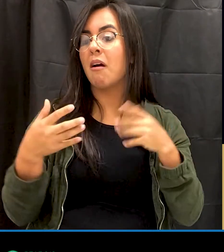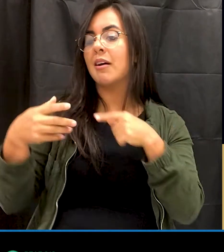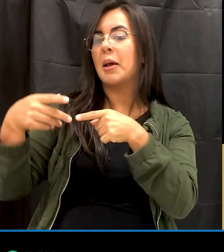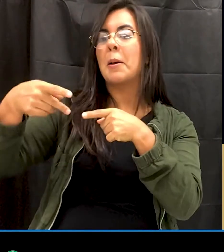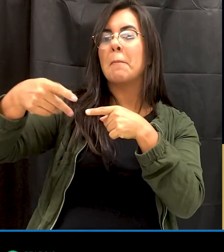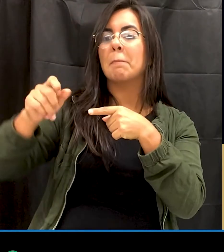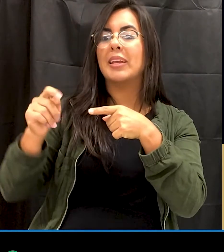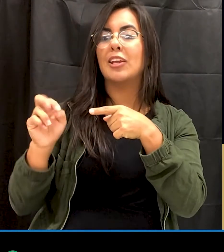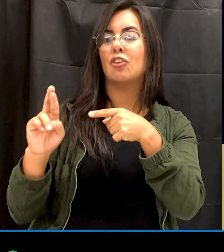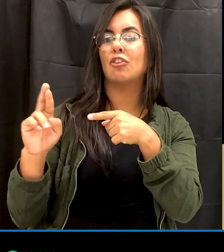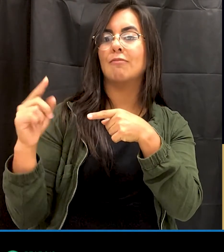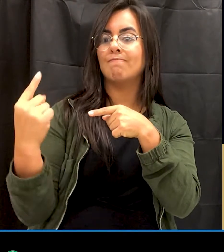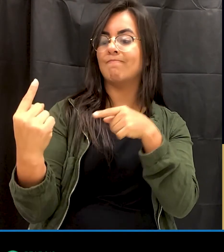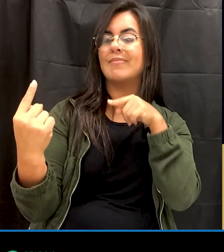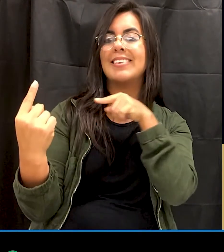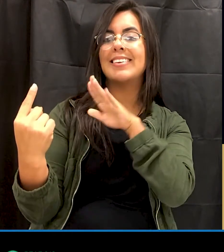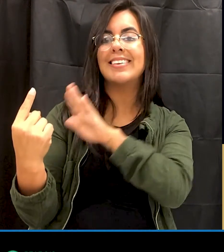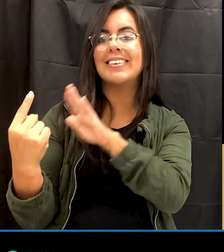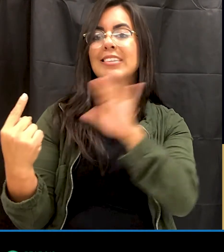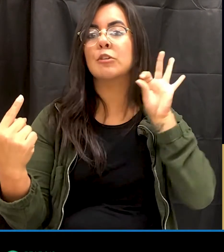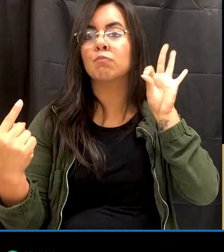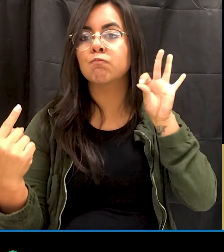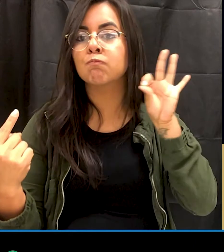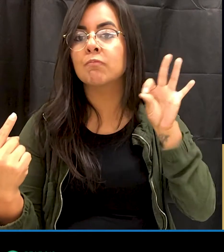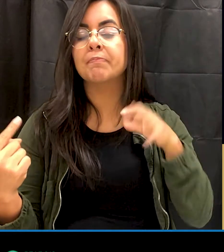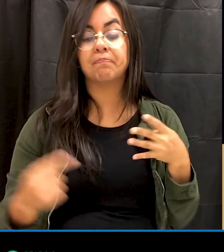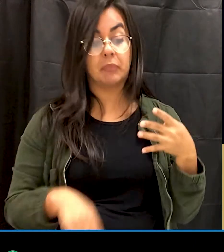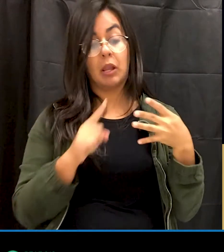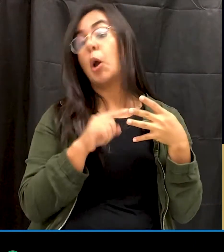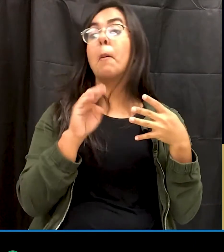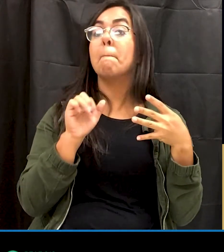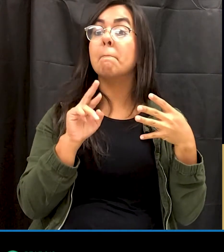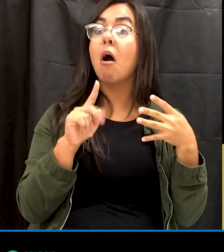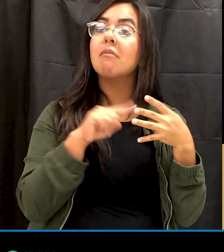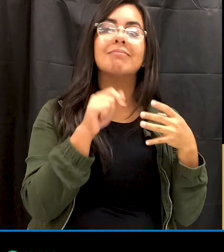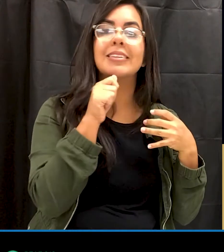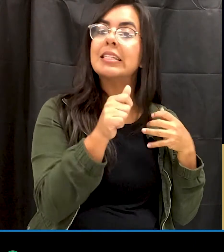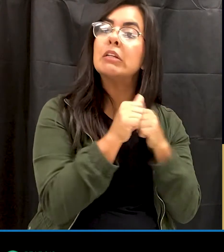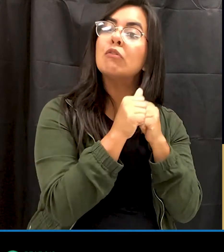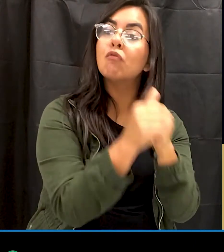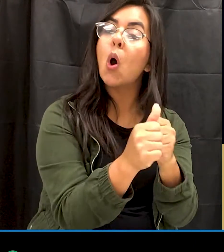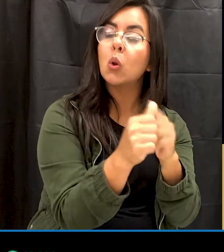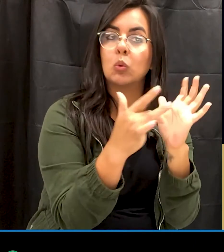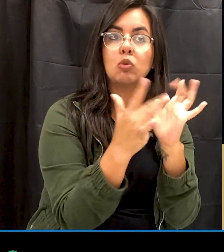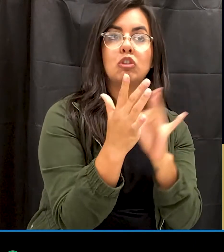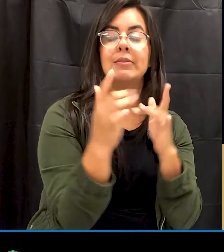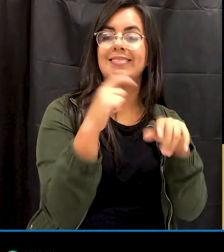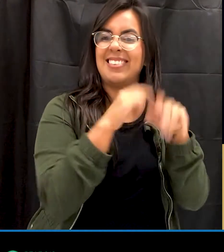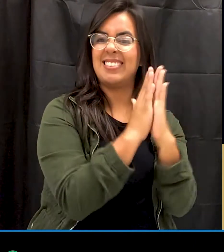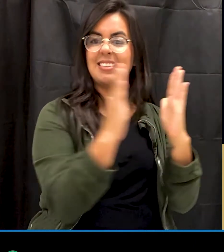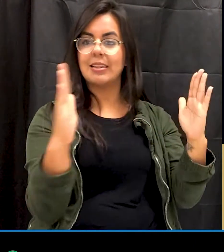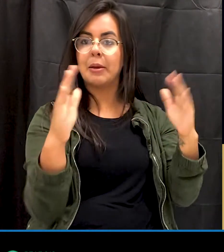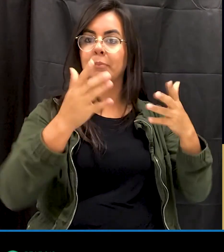what Peter preached. And so the Gospel of Mark, Mark was not a follower of Jesus during his earthly ministry, but he followed Peter, and Papias